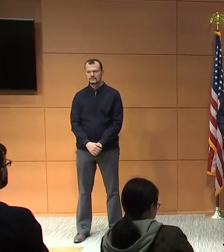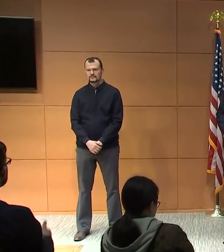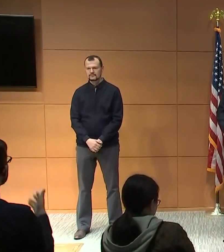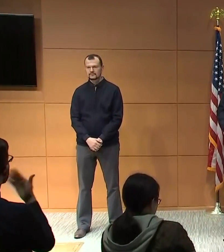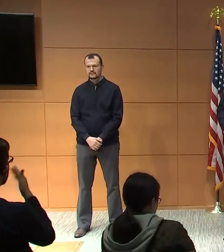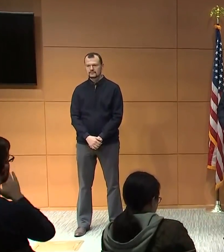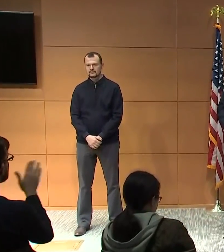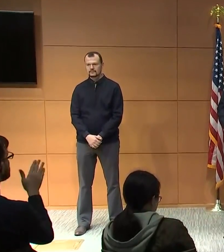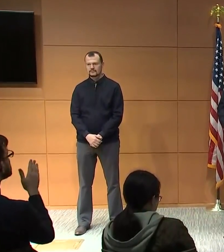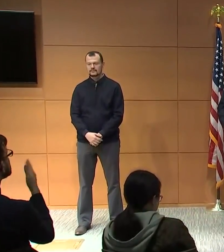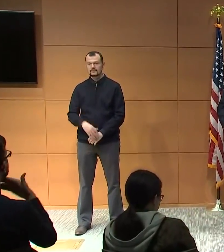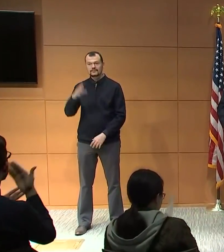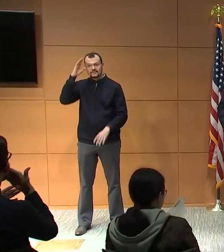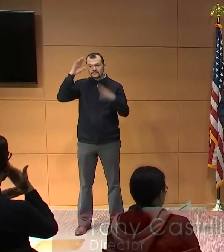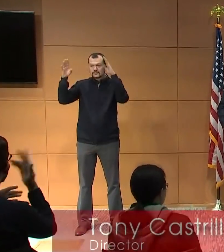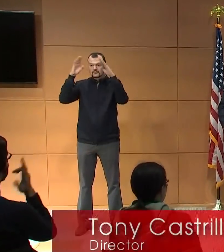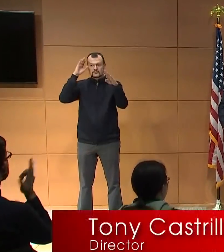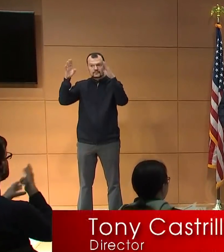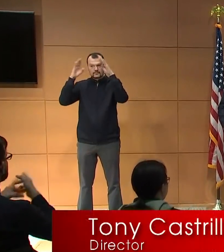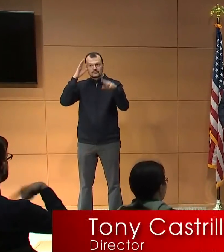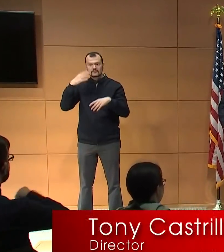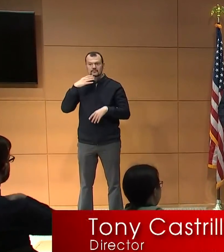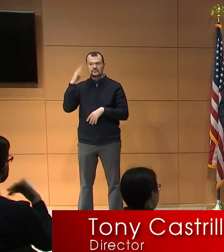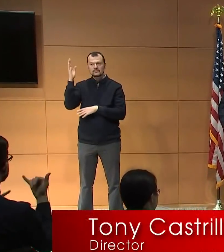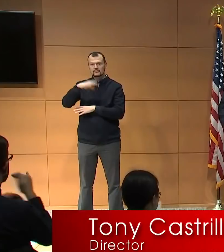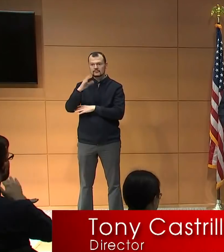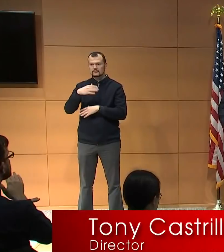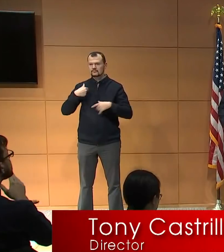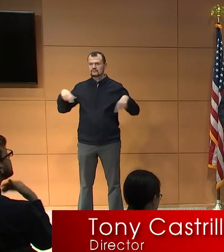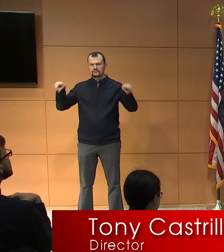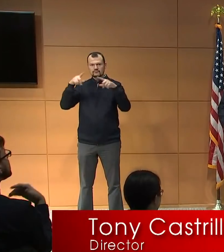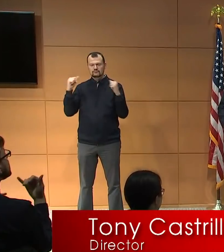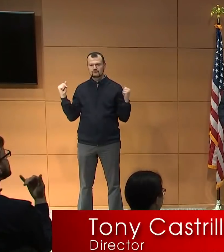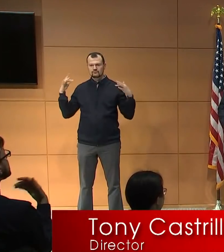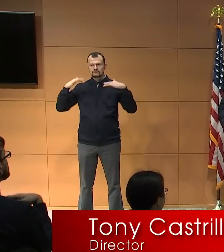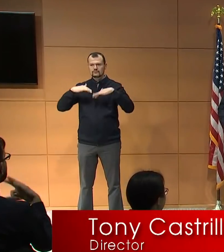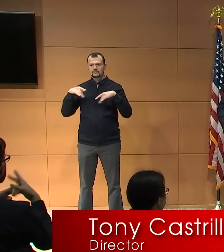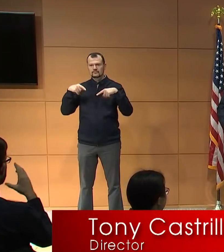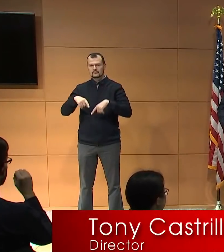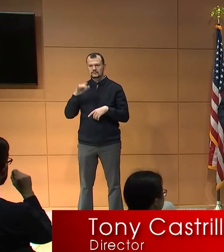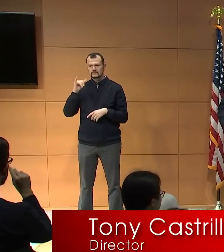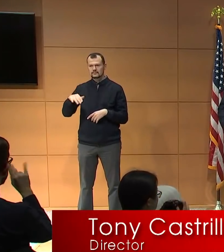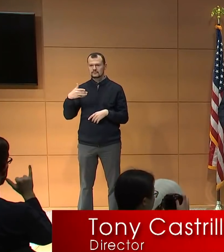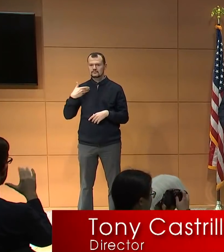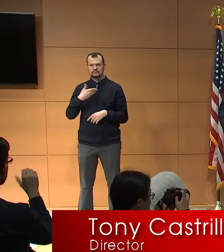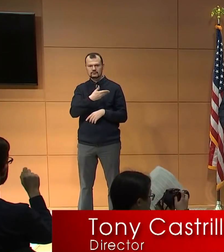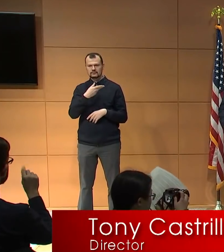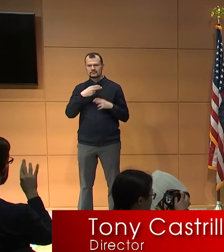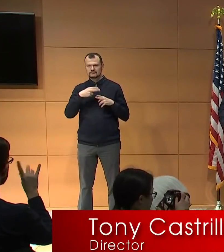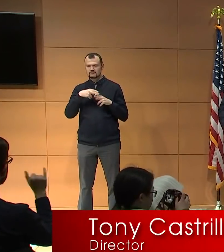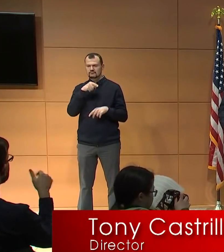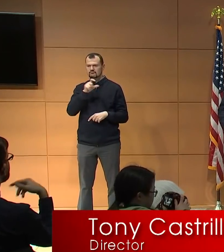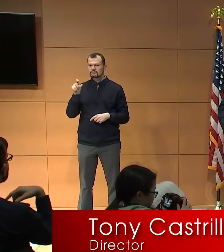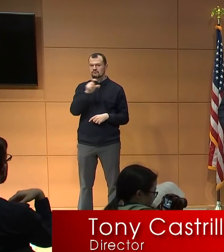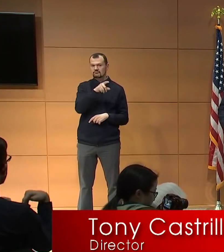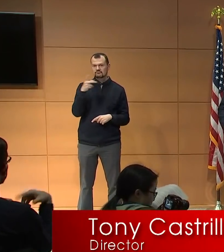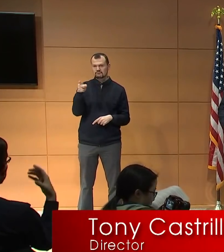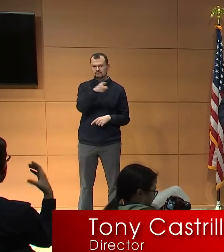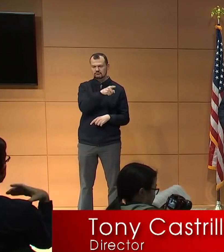Good afternoon, and thank you for joining us this afternoon. My name is Tony Castrilli. I'm the Director of Public Affairs for Fairfax